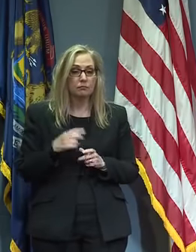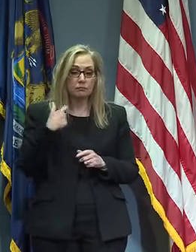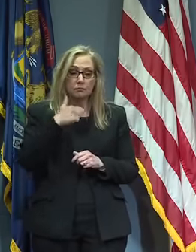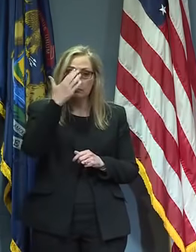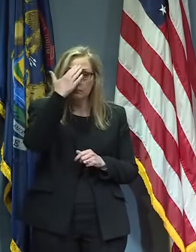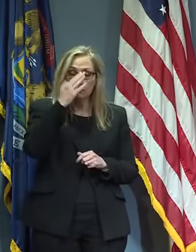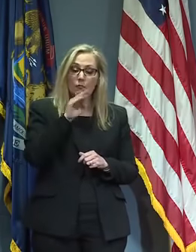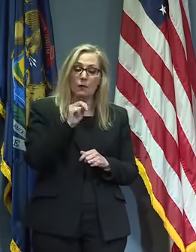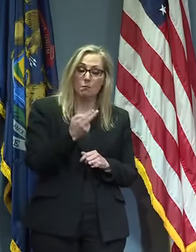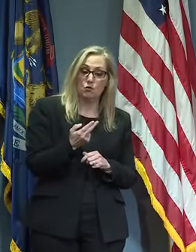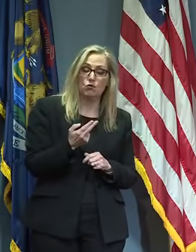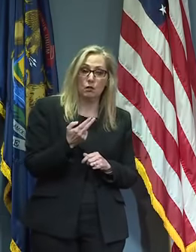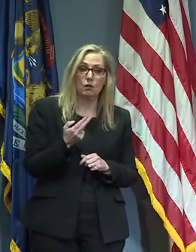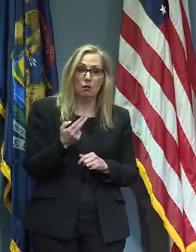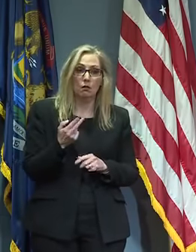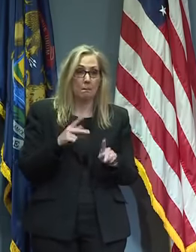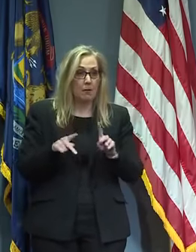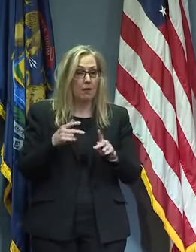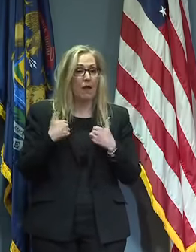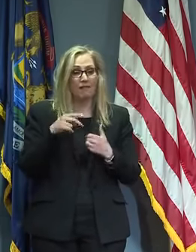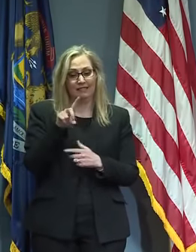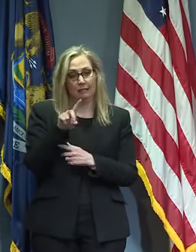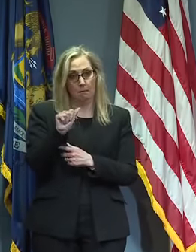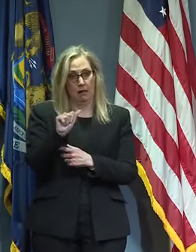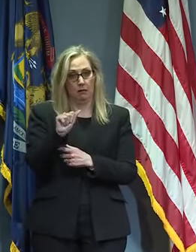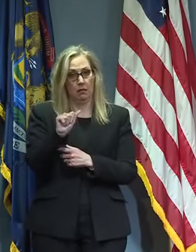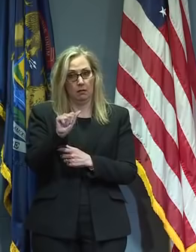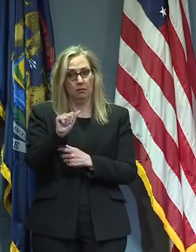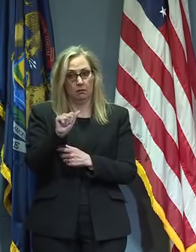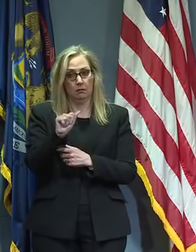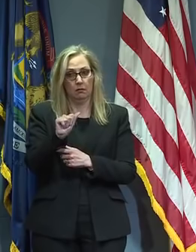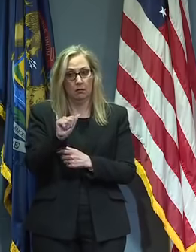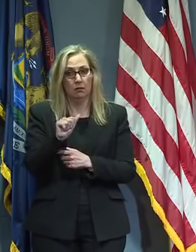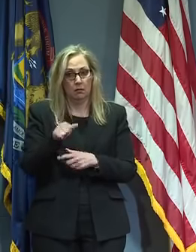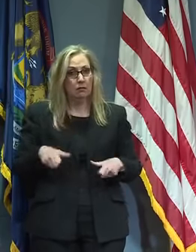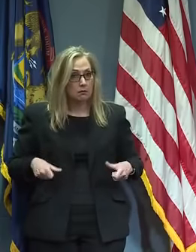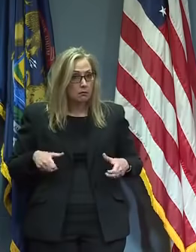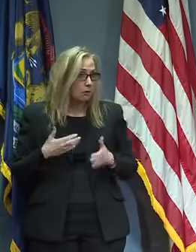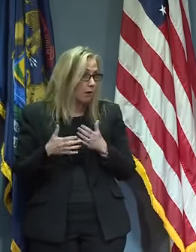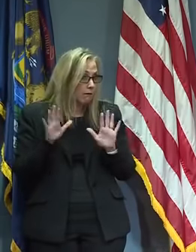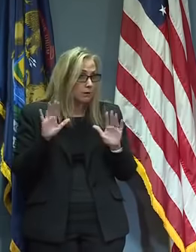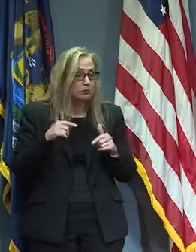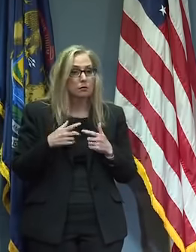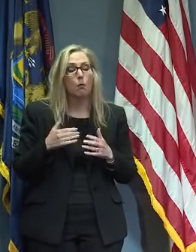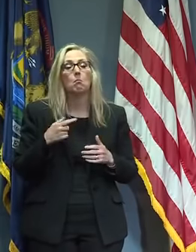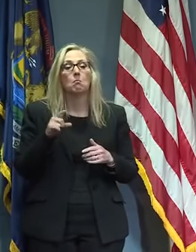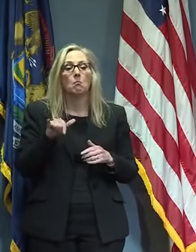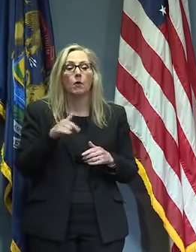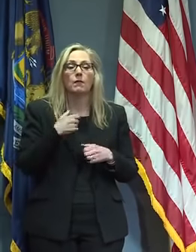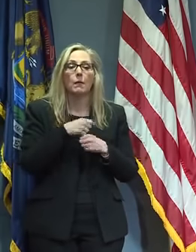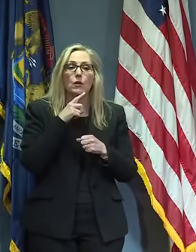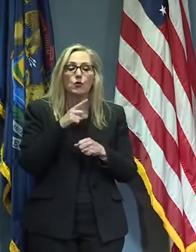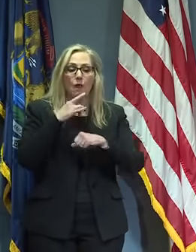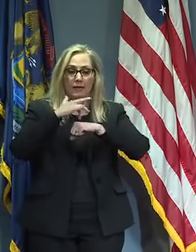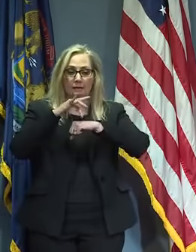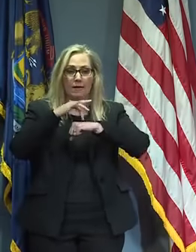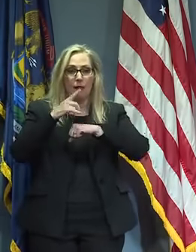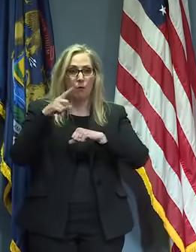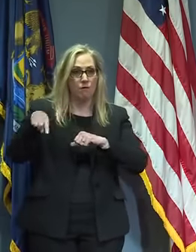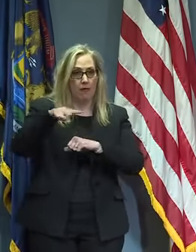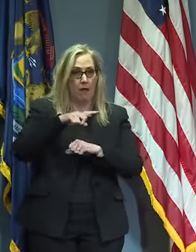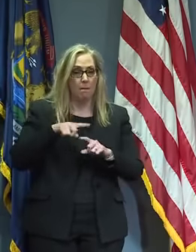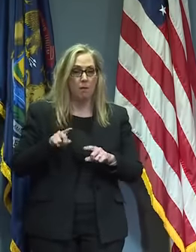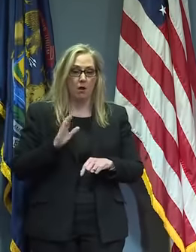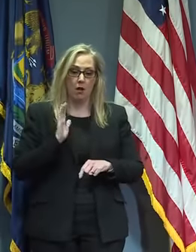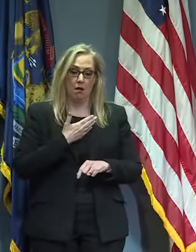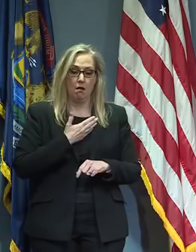citizens, Michigan residents that have disabilities who need to vote in person, and that's why we need to make sure that that remains available. But our